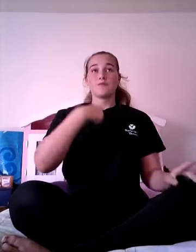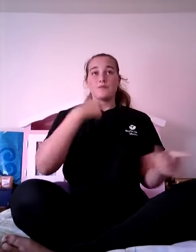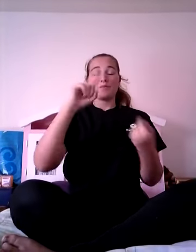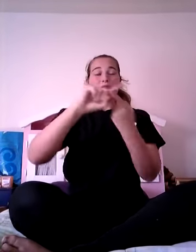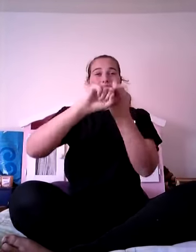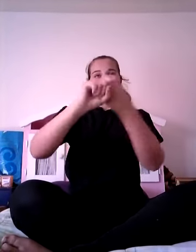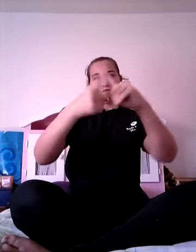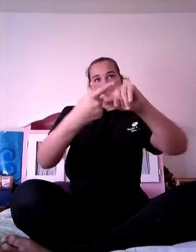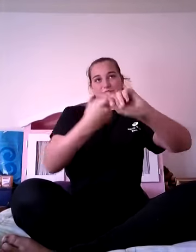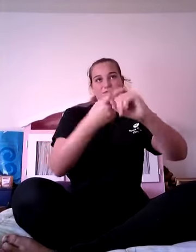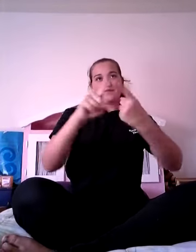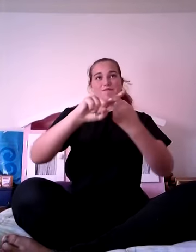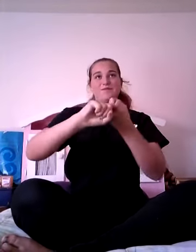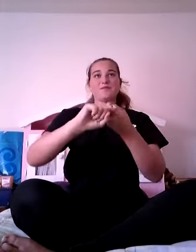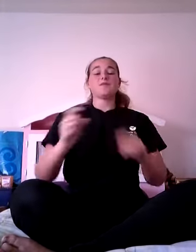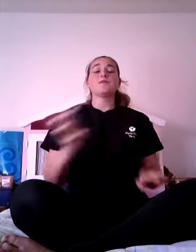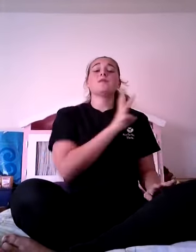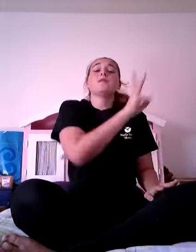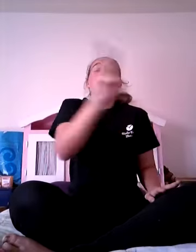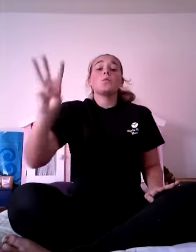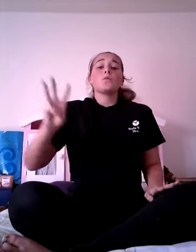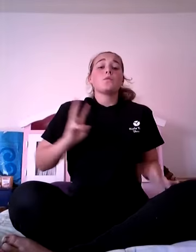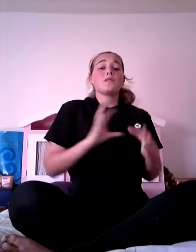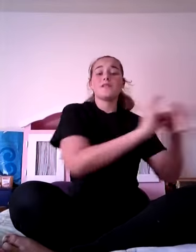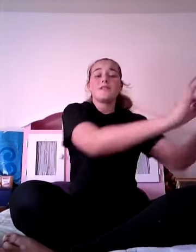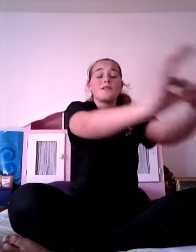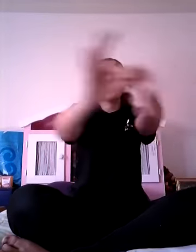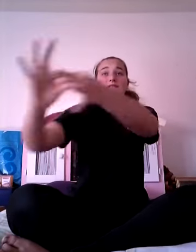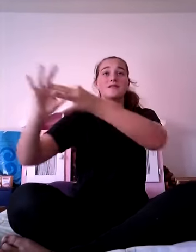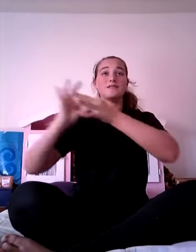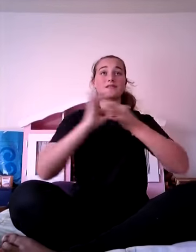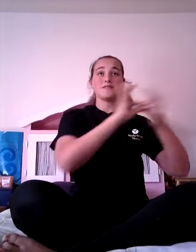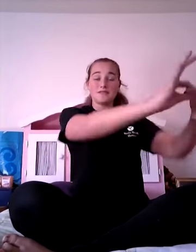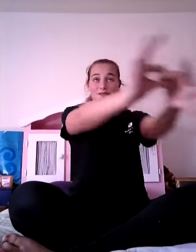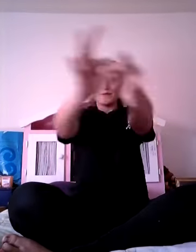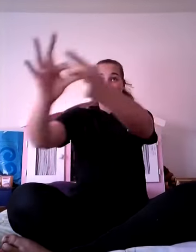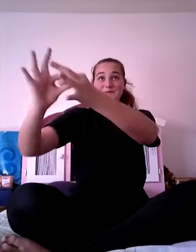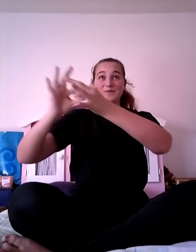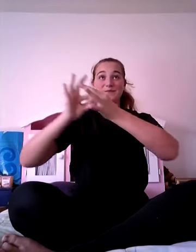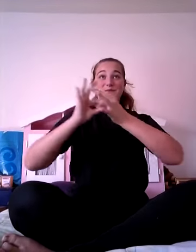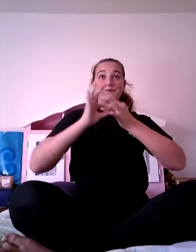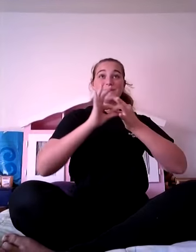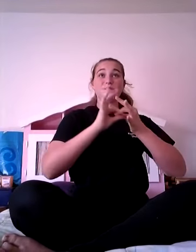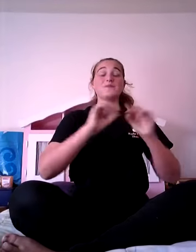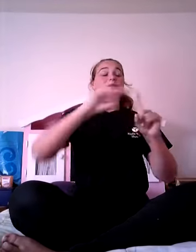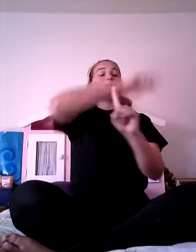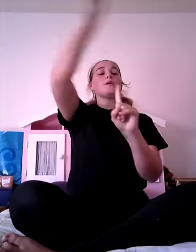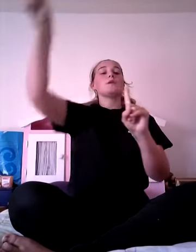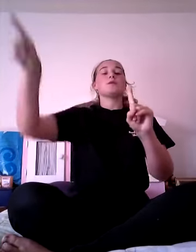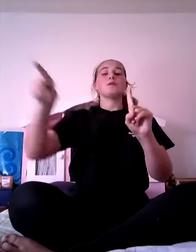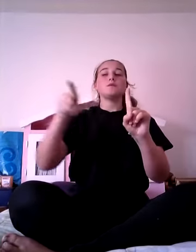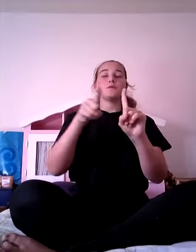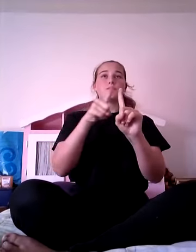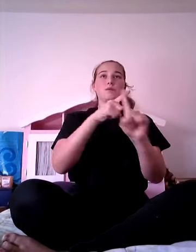are my friends And we are all connected to each other In a circle,